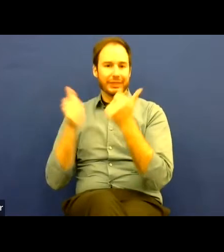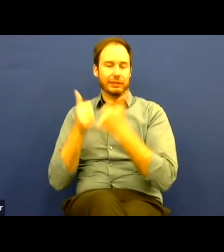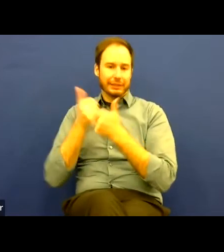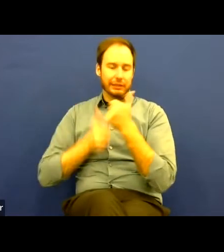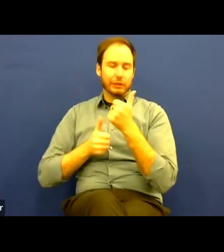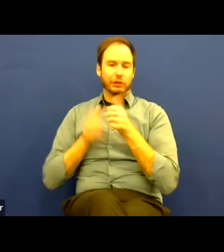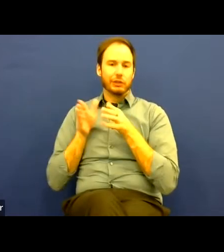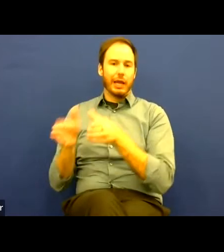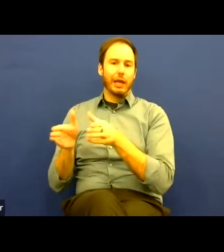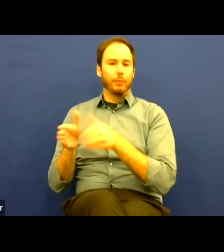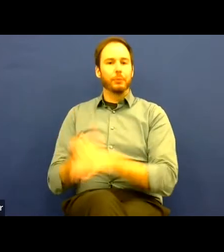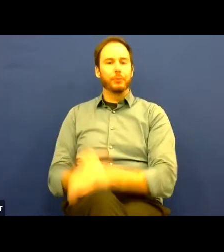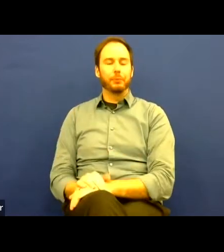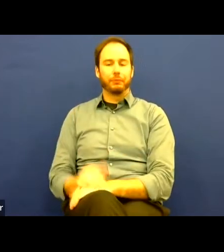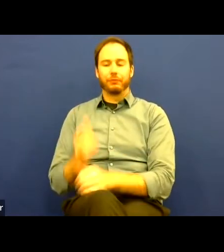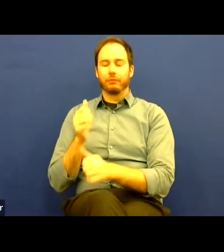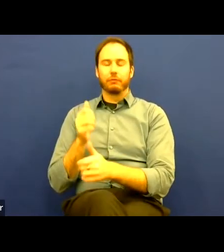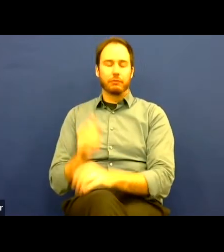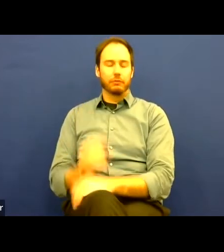Any questions?